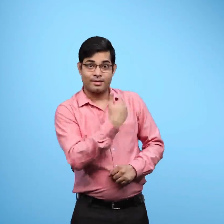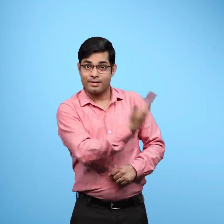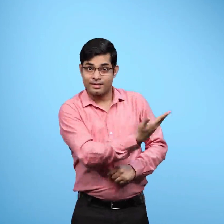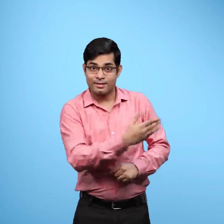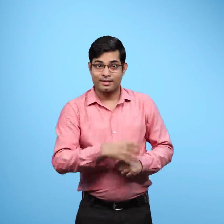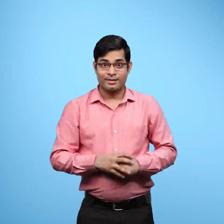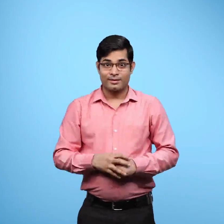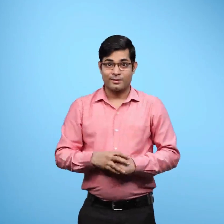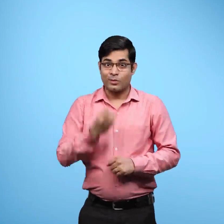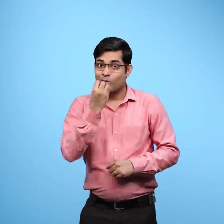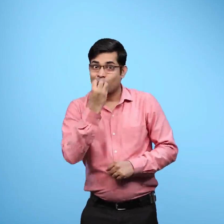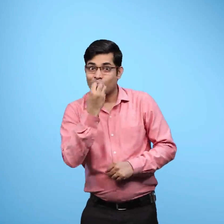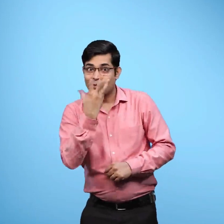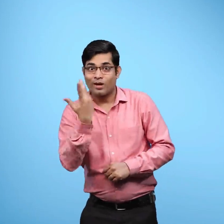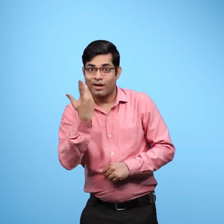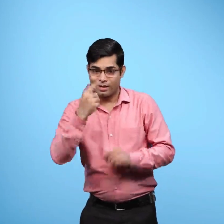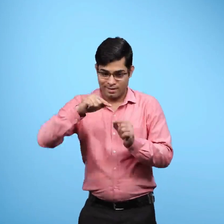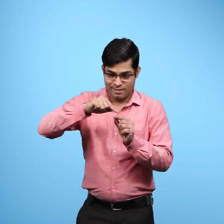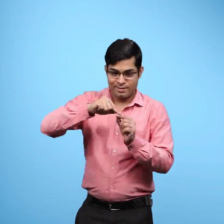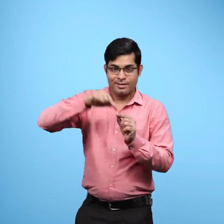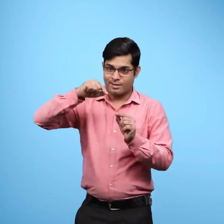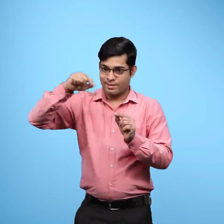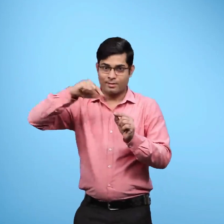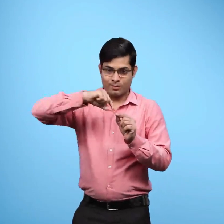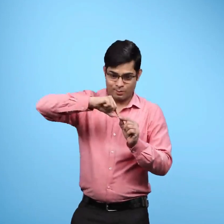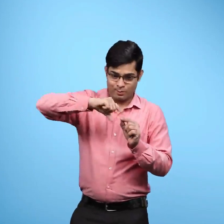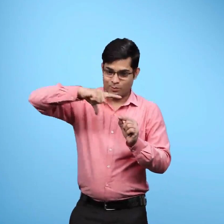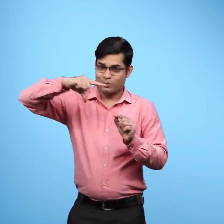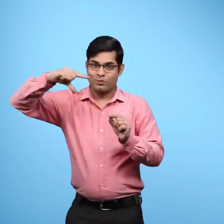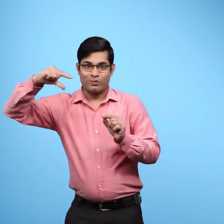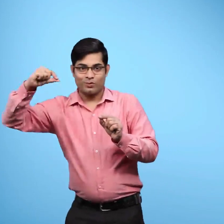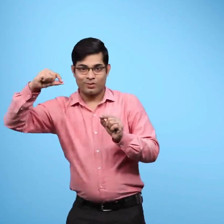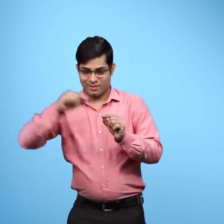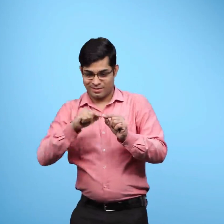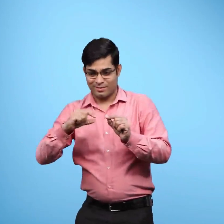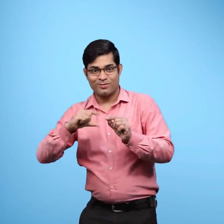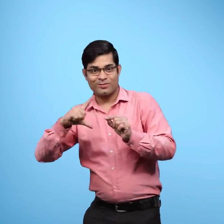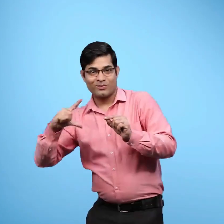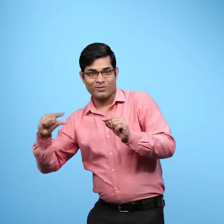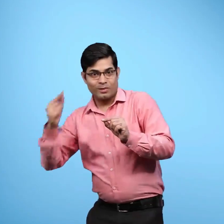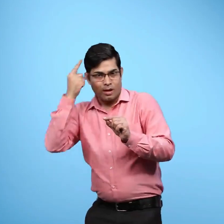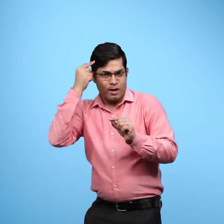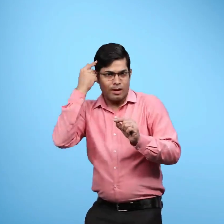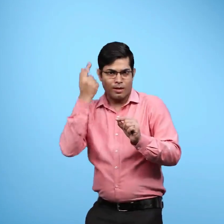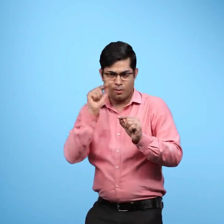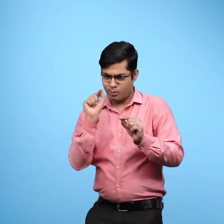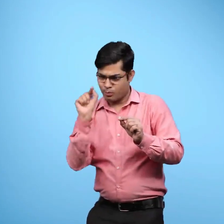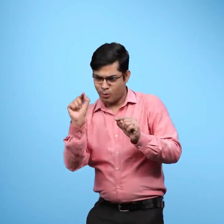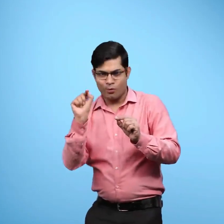In the left bottom corner, a 4-petal flower is made by joining dots with curved and